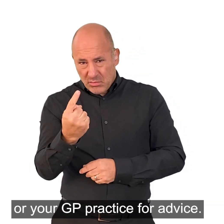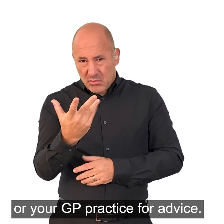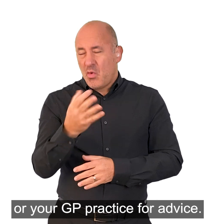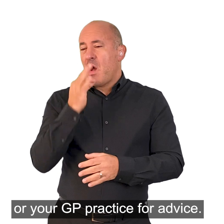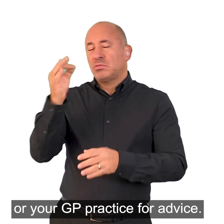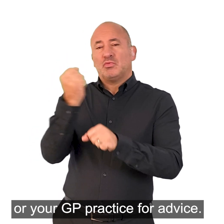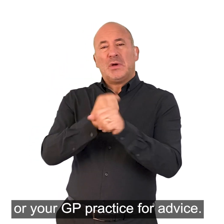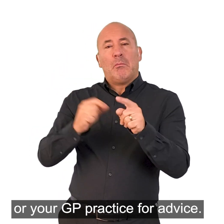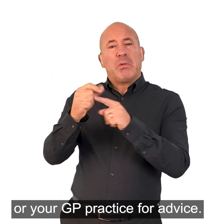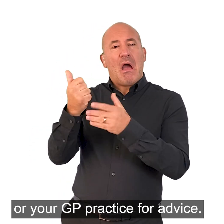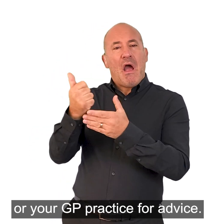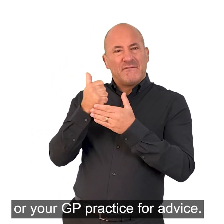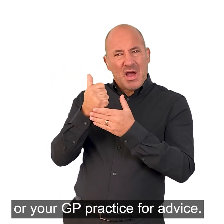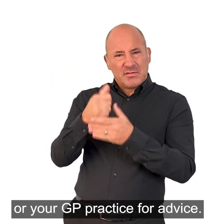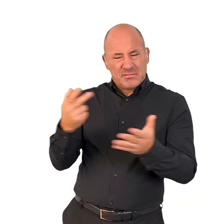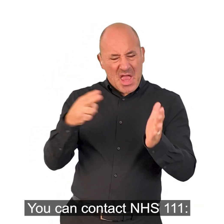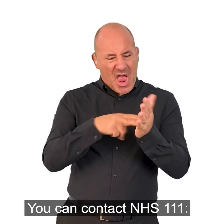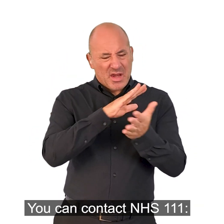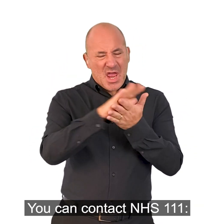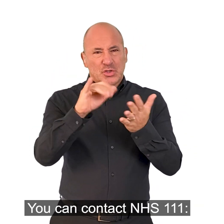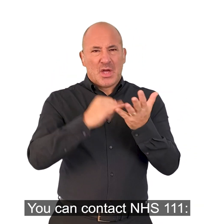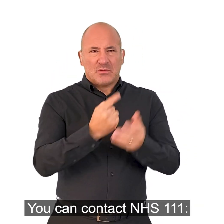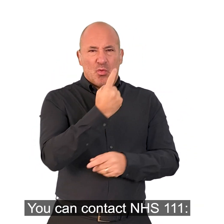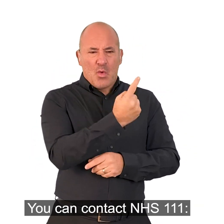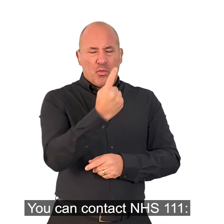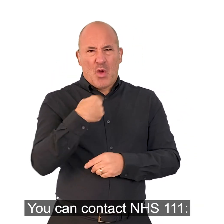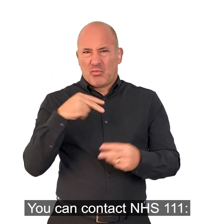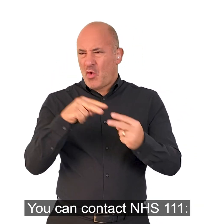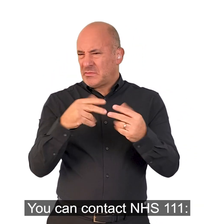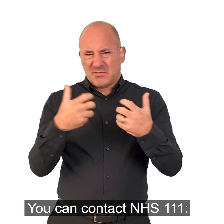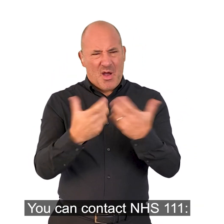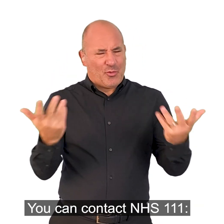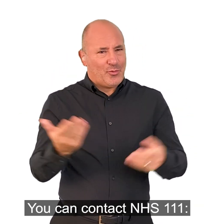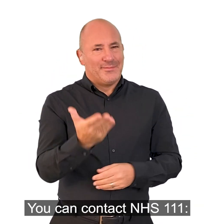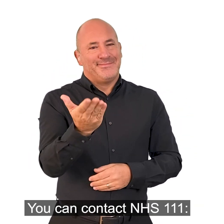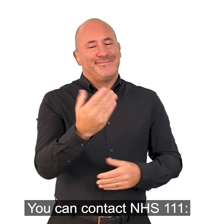or your GP practice for advice. You can contact NHS 111